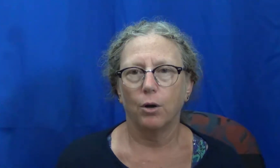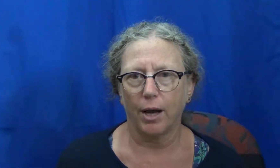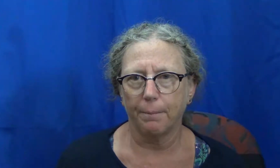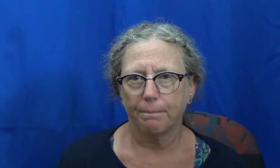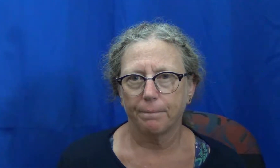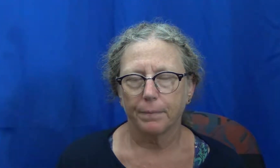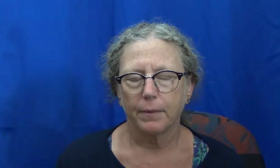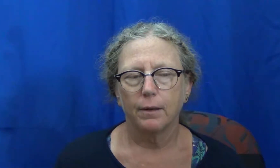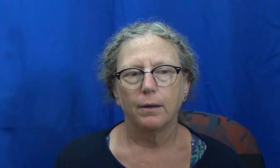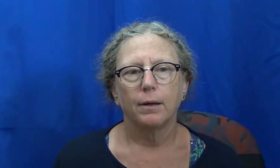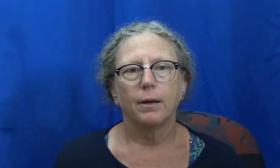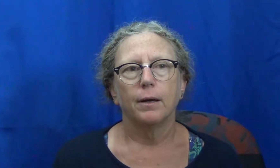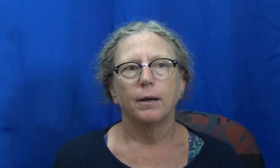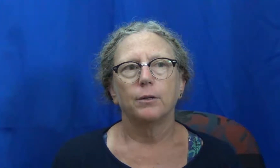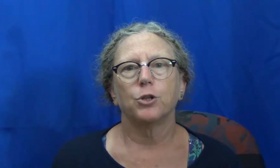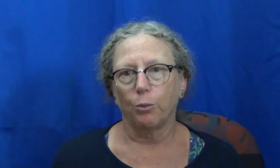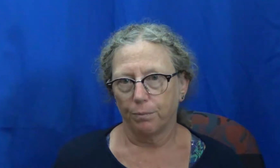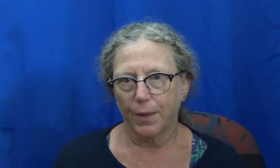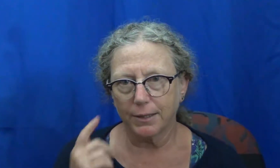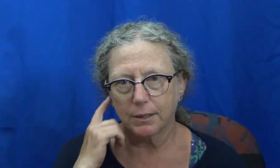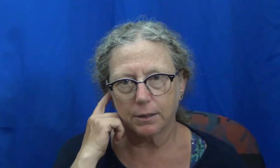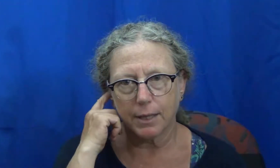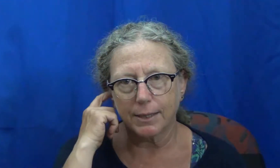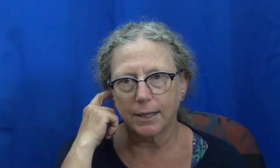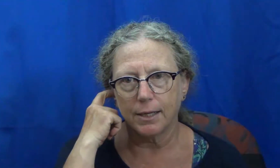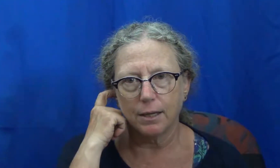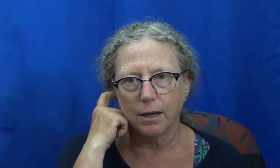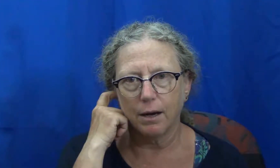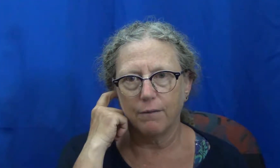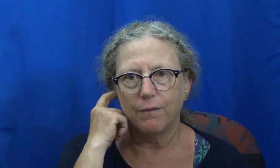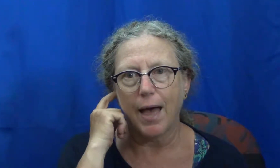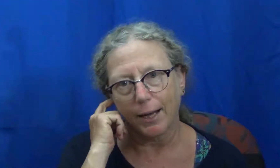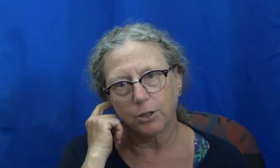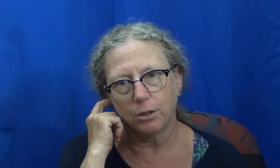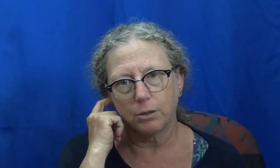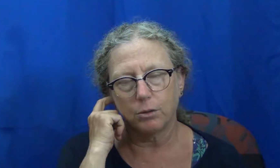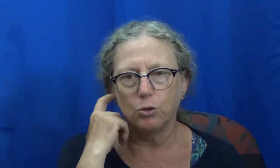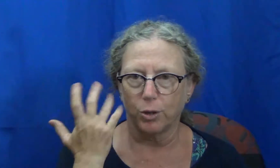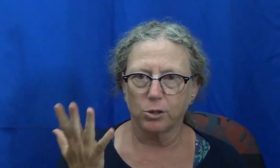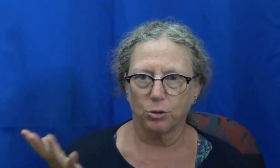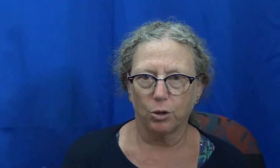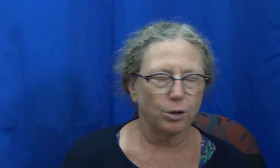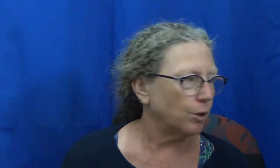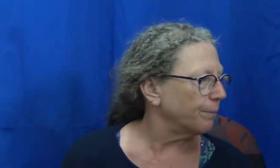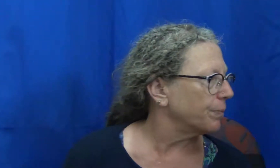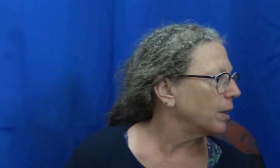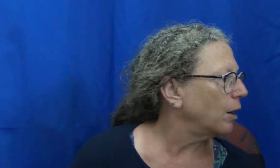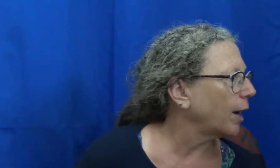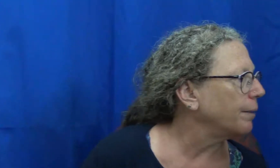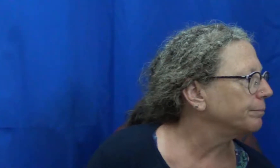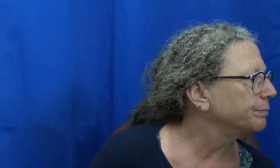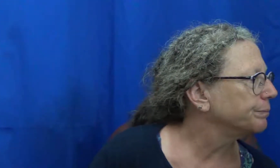okay? So that's an idea of that new dress looks good on her. Okay.